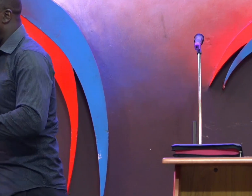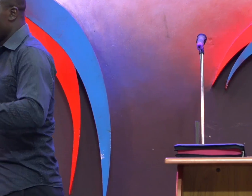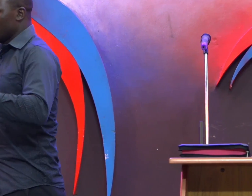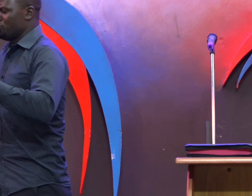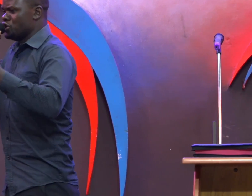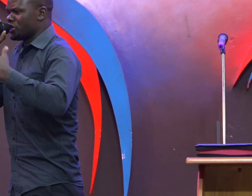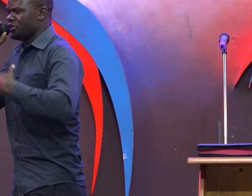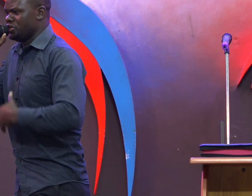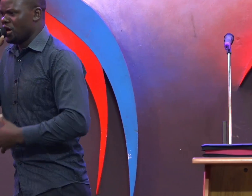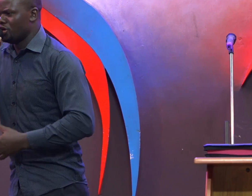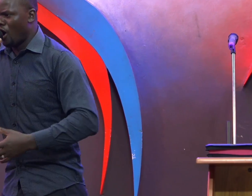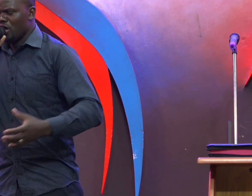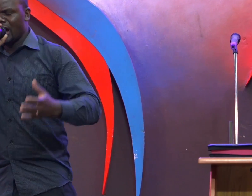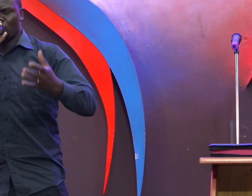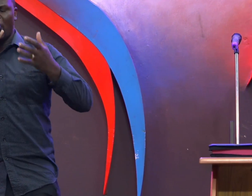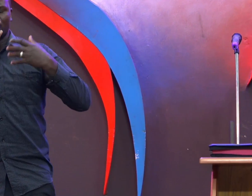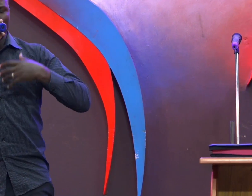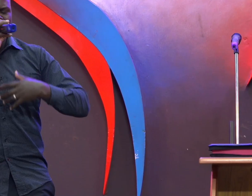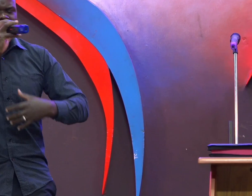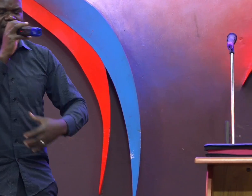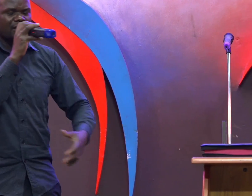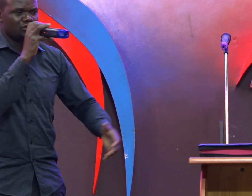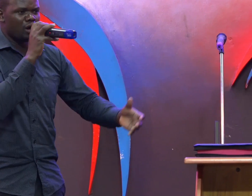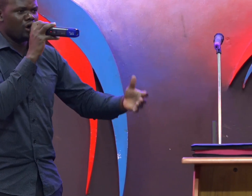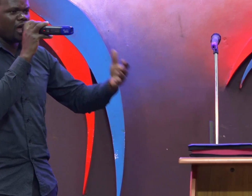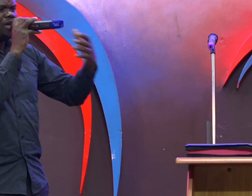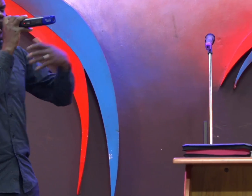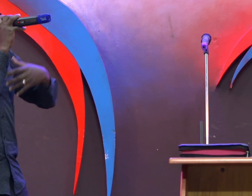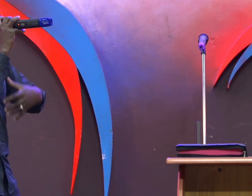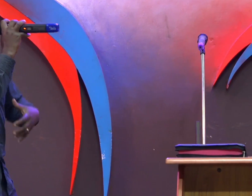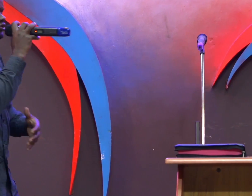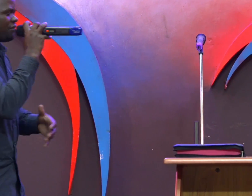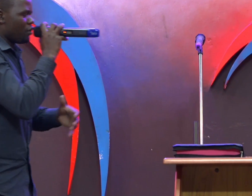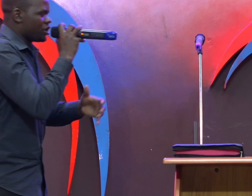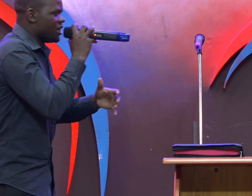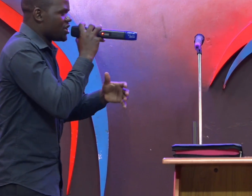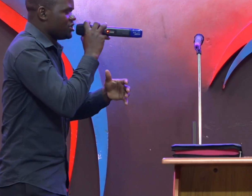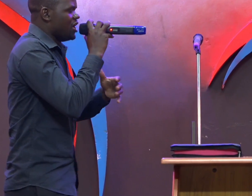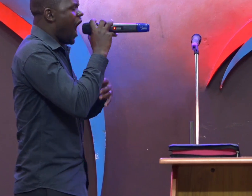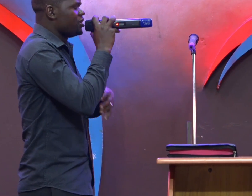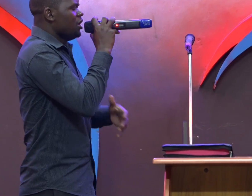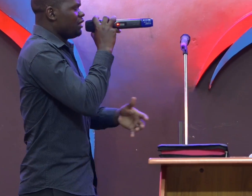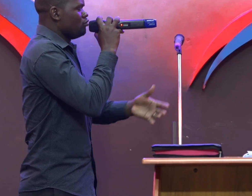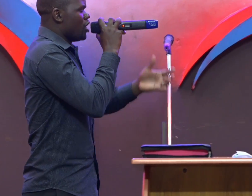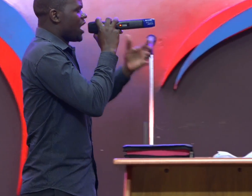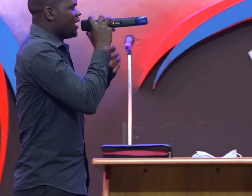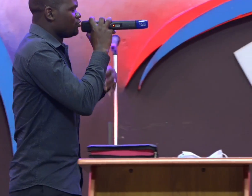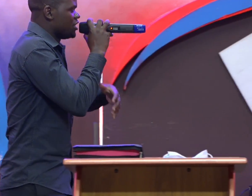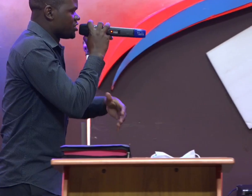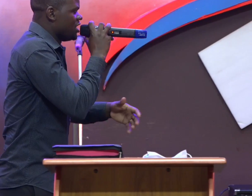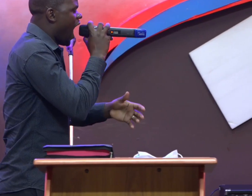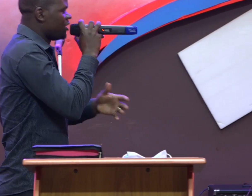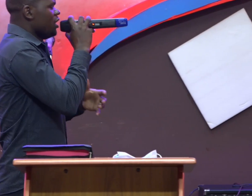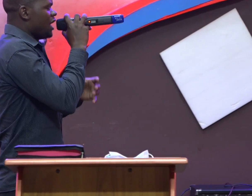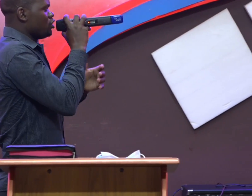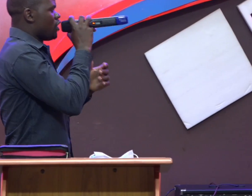your heart, may you send the angel, that will address us, Heavenly King of glory, that will address every weaknesses in the earth, that will dress and